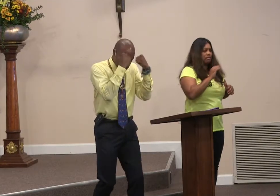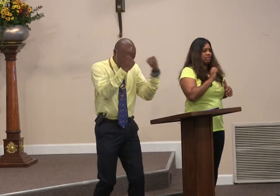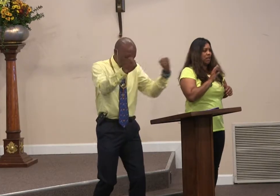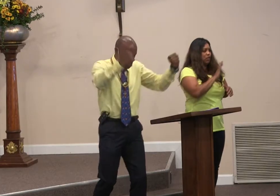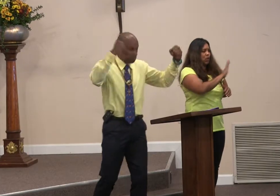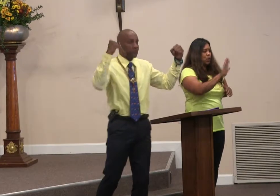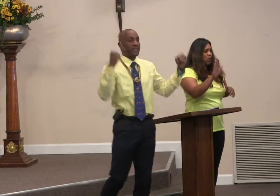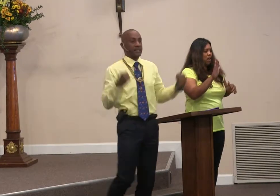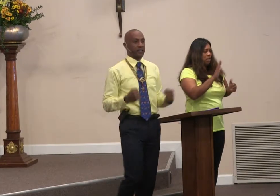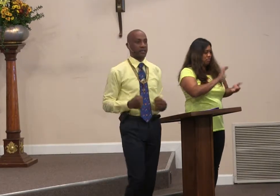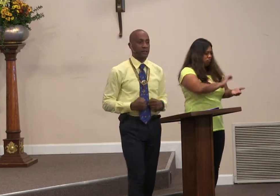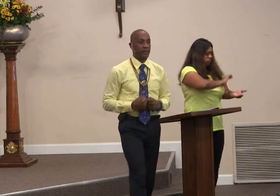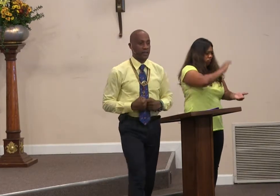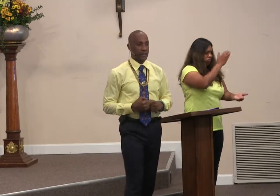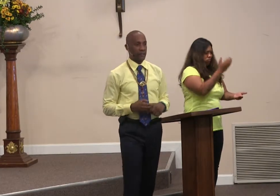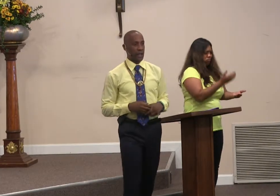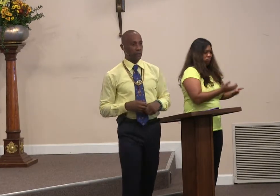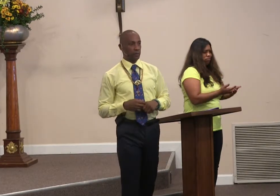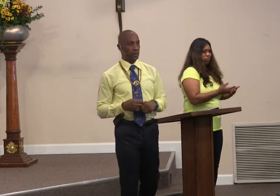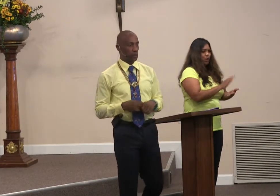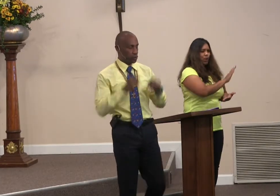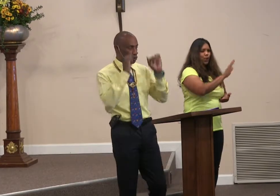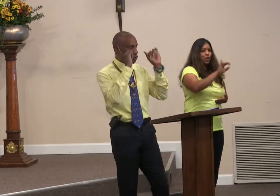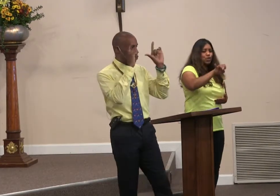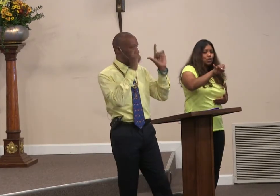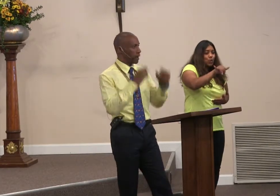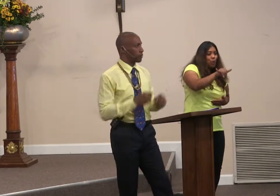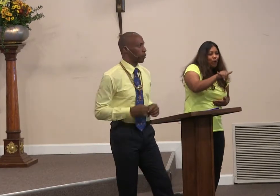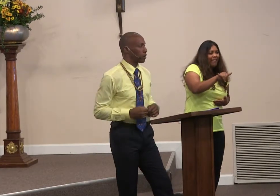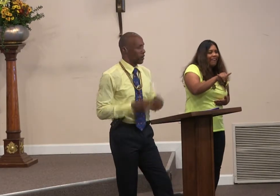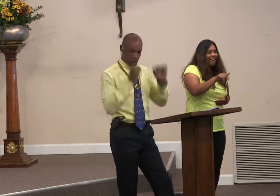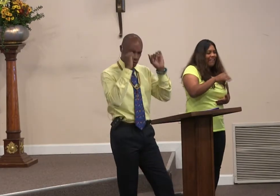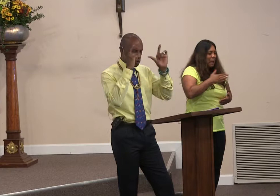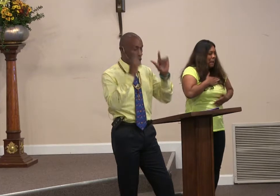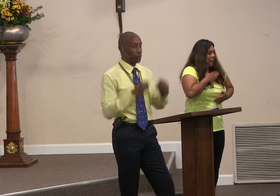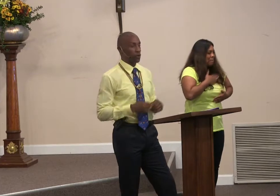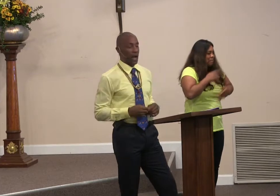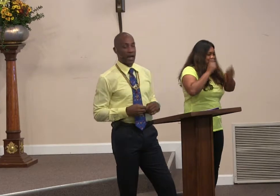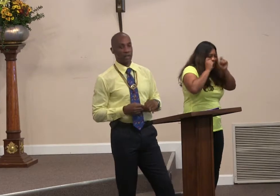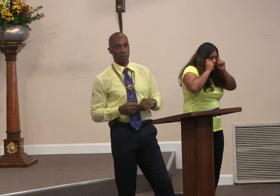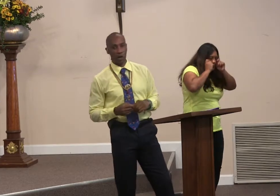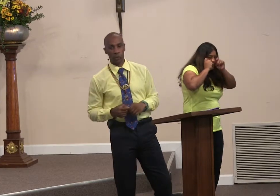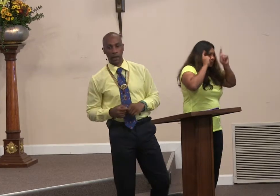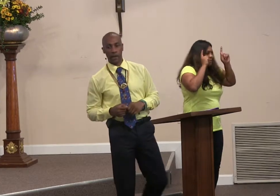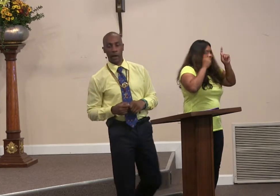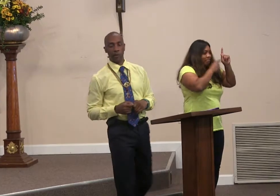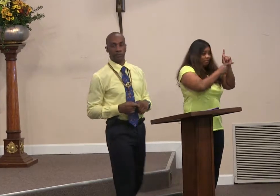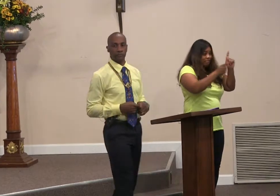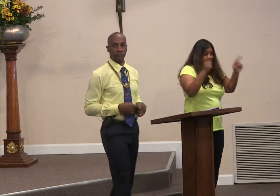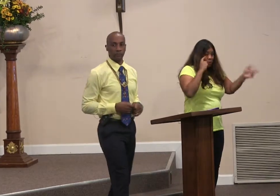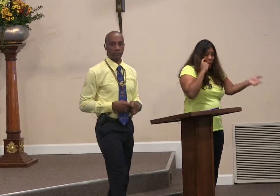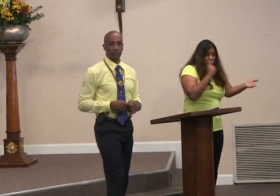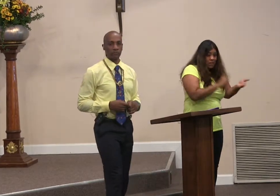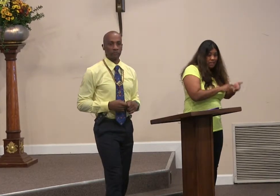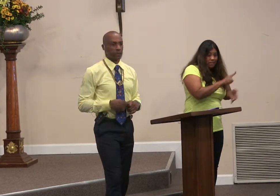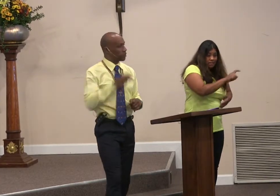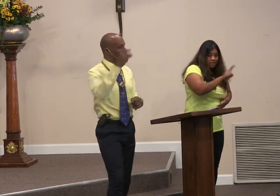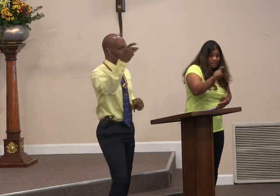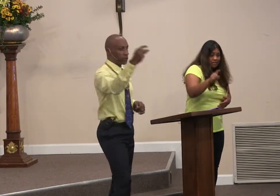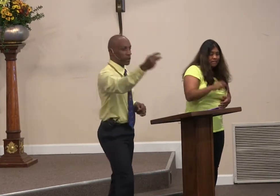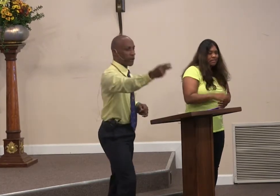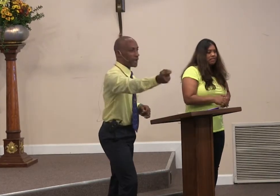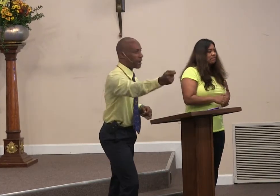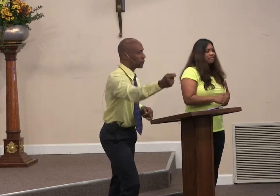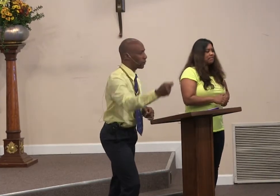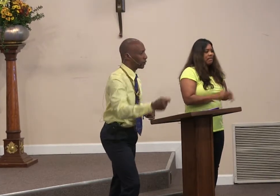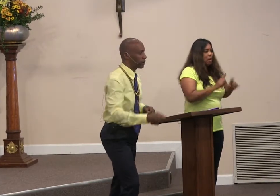and sheer bliss that is available to you as soon as you wake up, soon as you open your eyes upon waking up? But